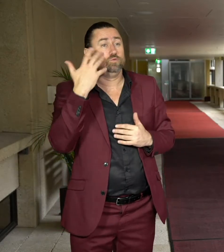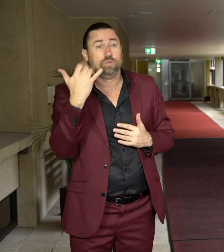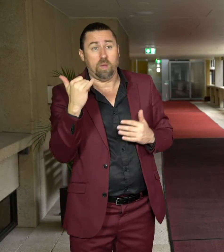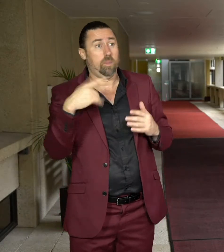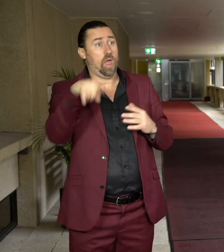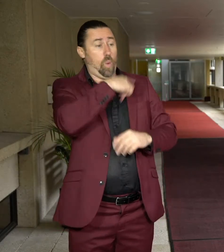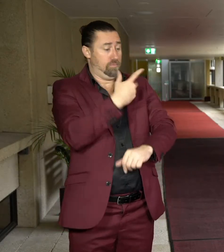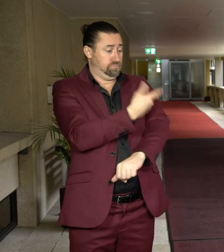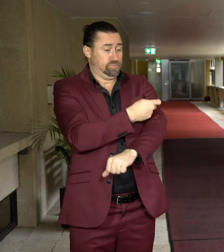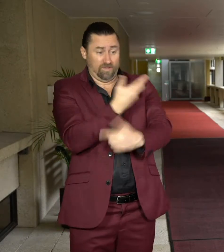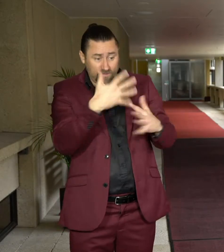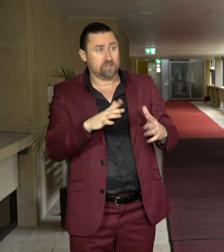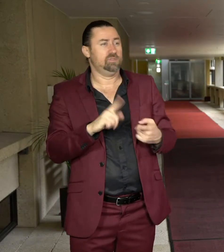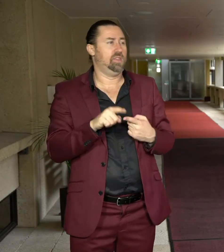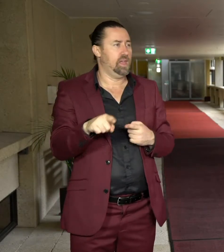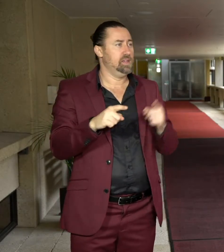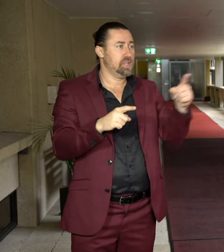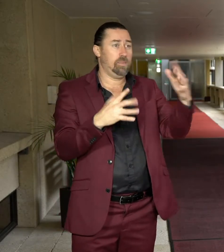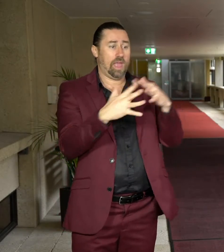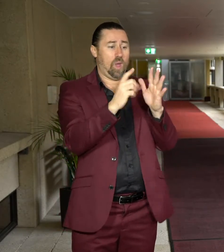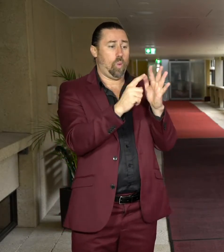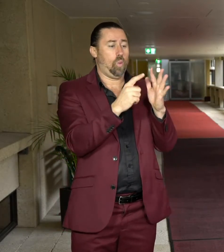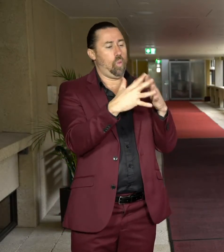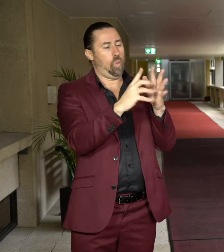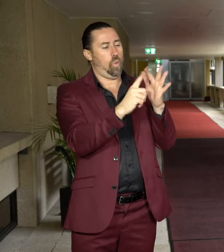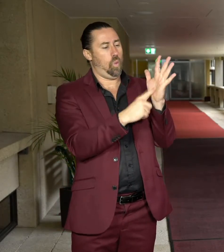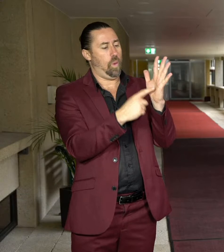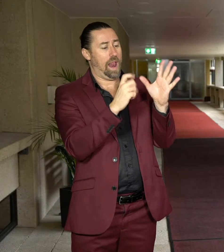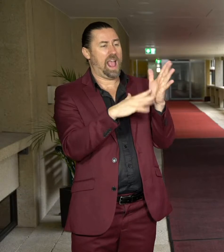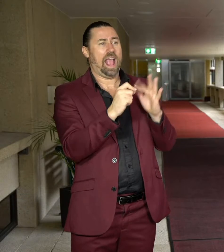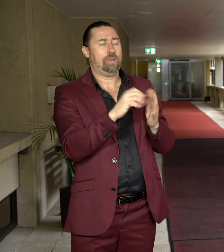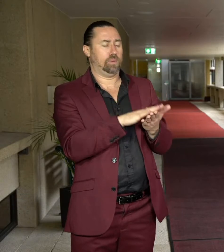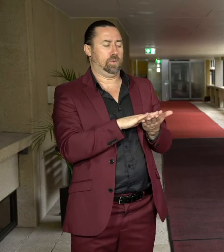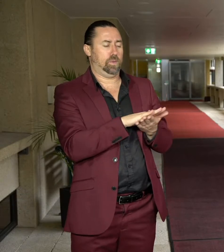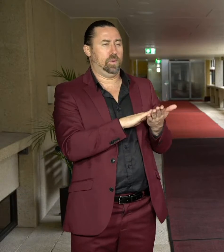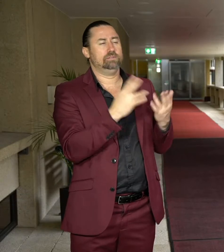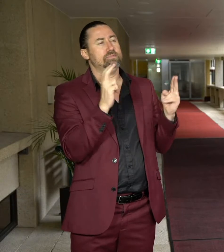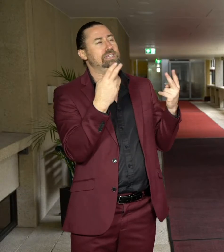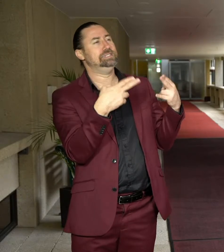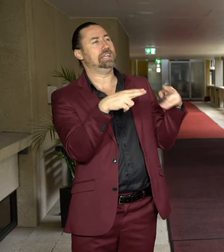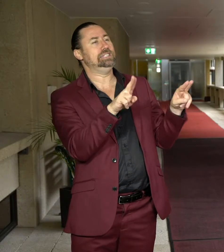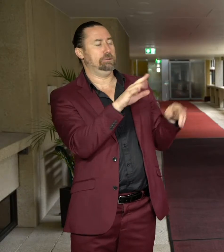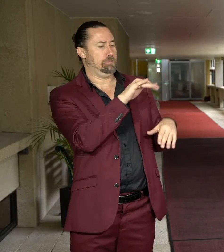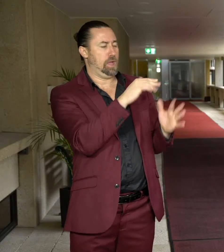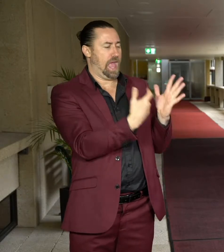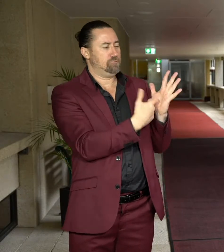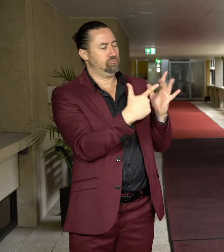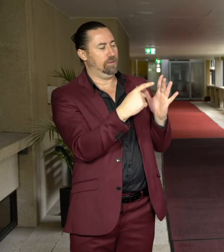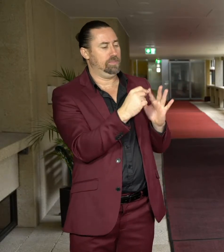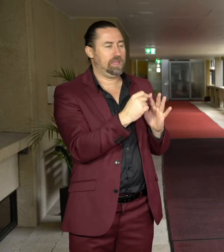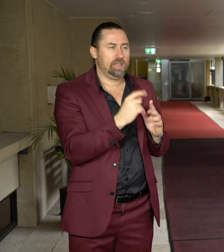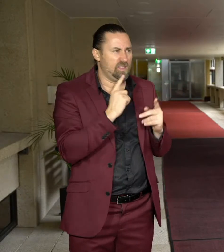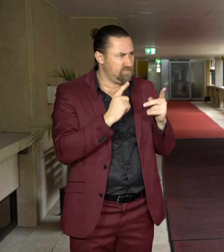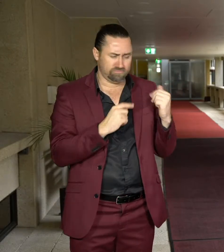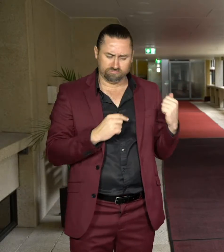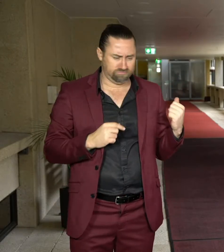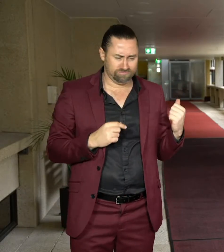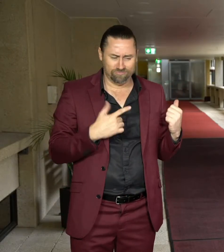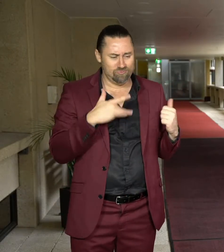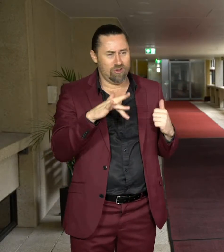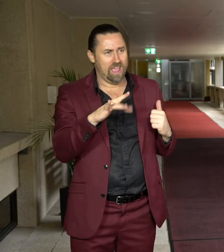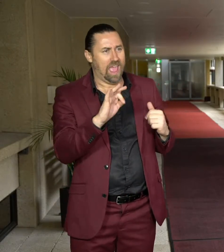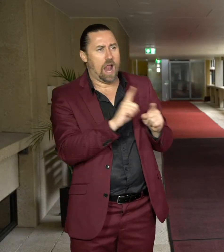in Australia is vaccinated. Do you now accept that Wellcamp is dead? Well, no, I think Wellcamp remains the